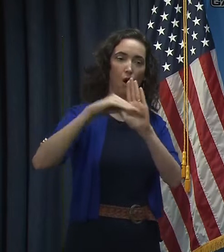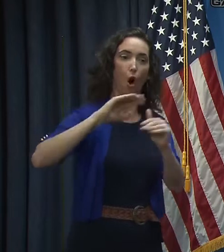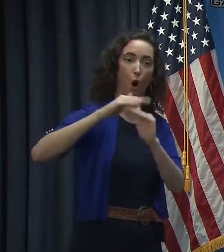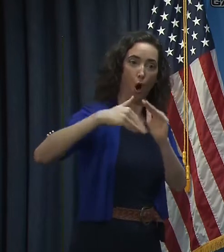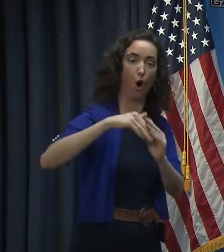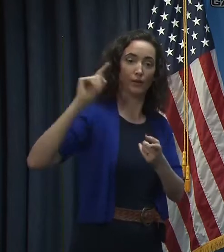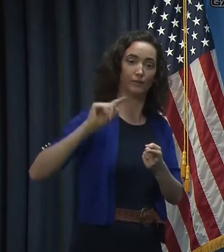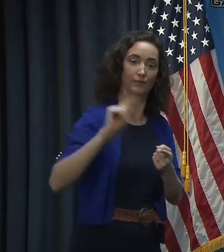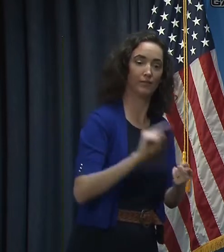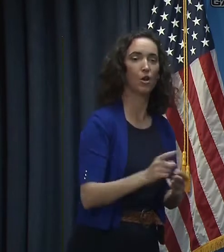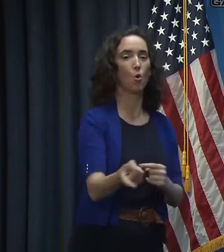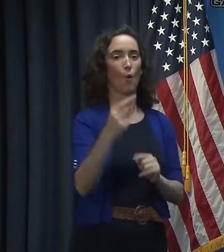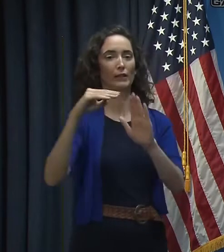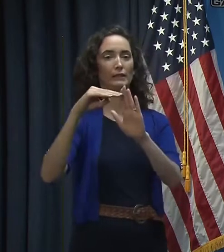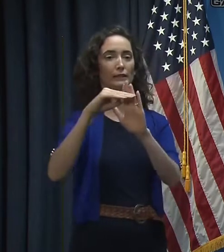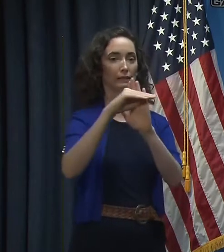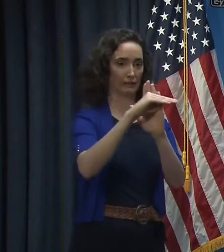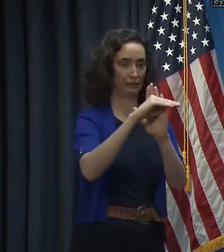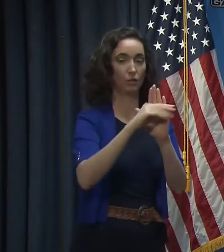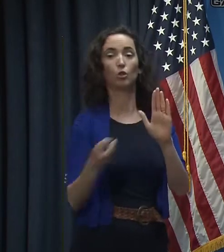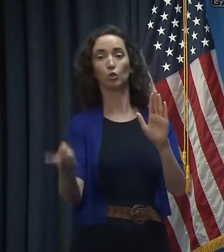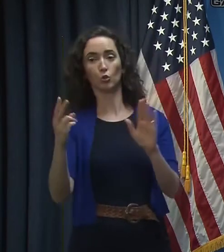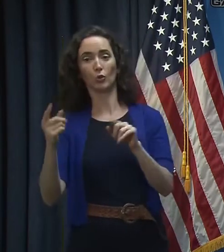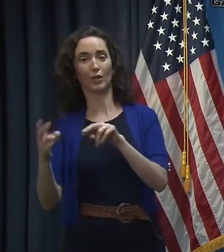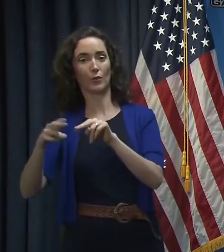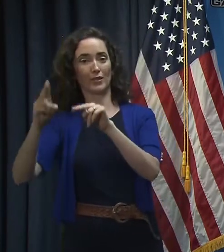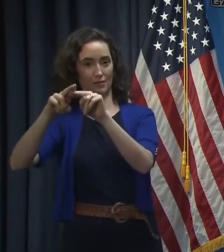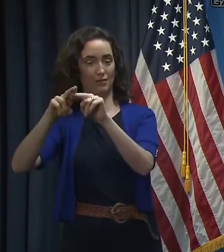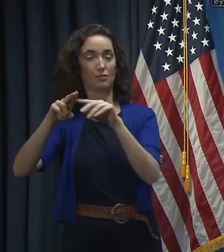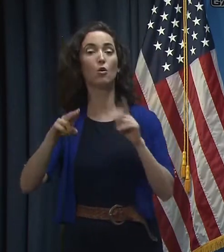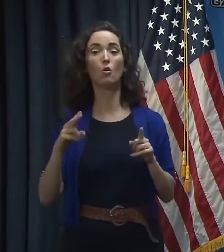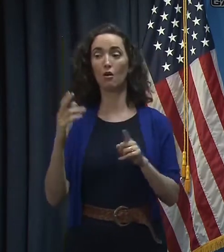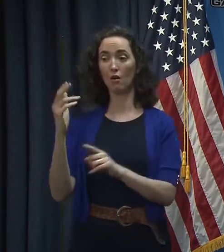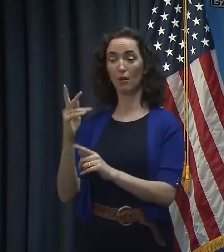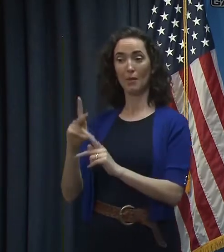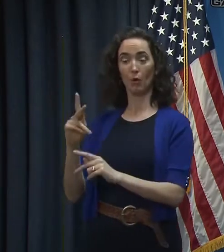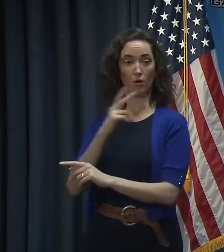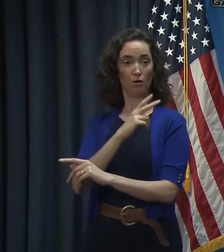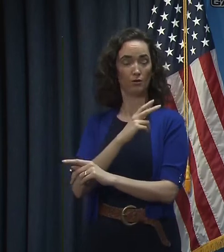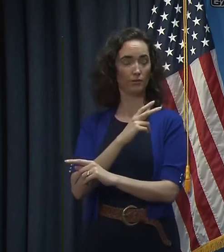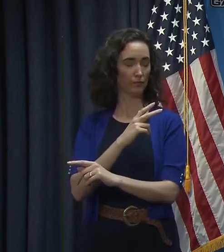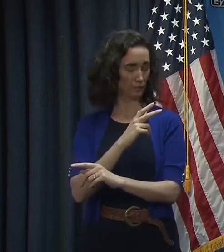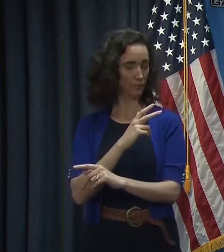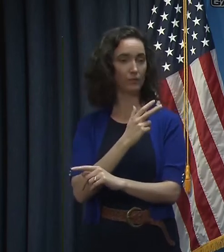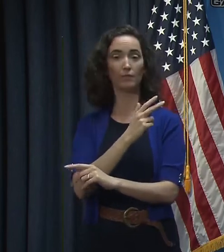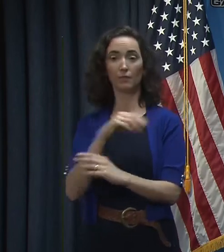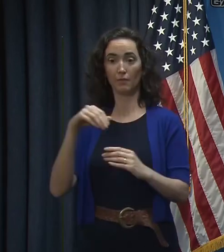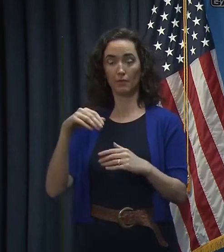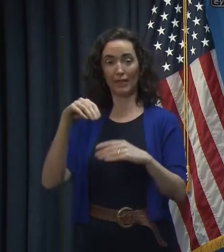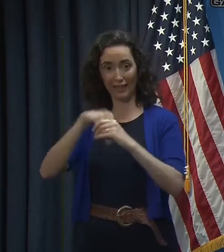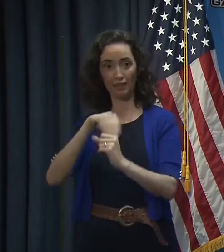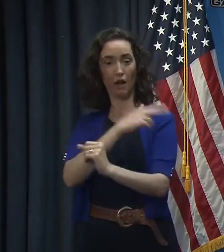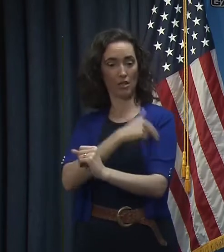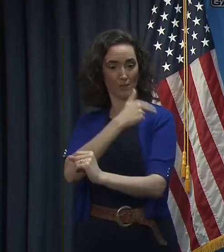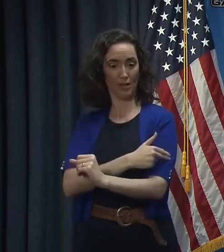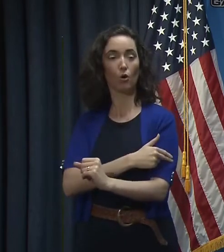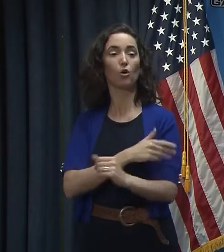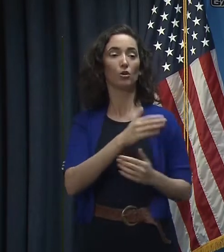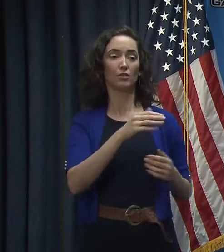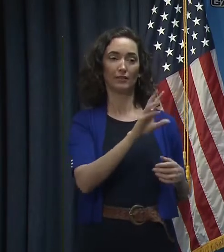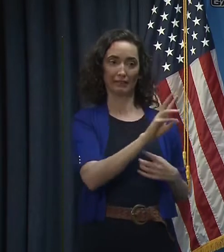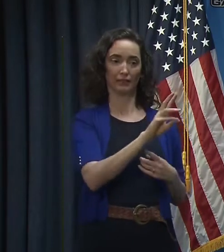regions are experiencing increases and 2 have plateaued. So they aren't going down either. So as I said before,